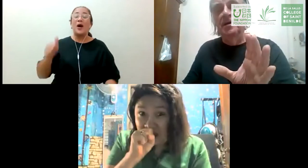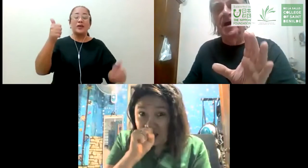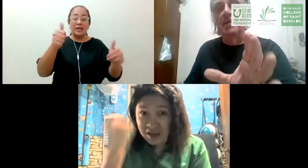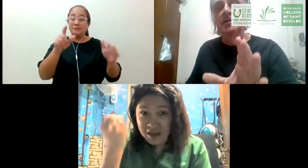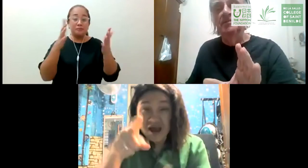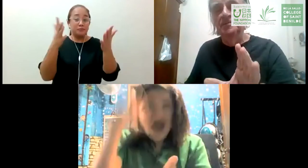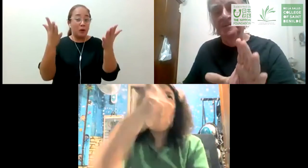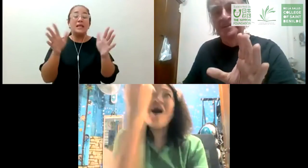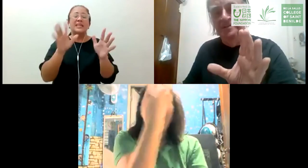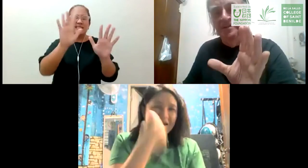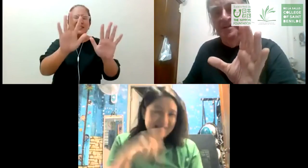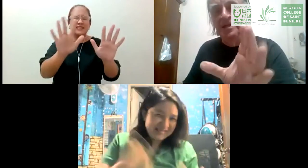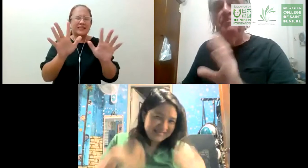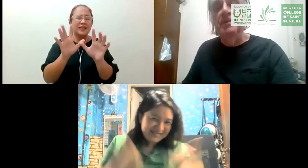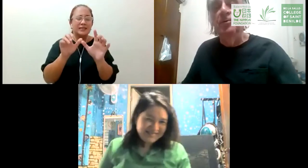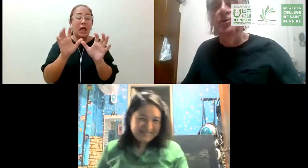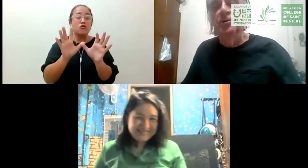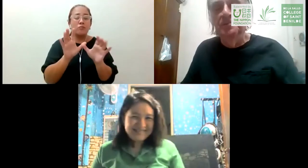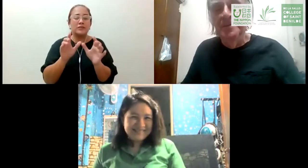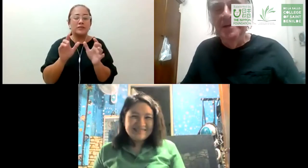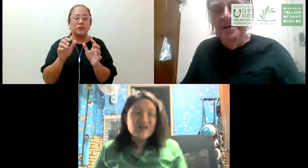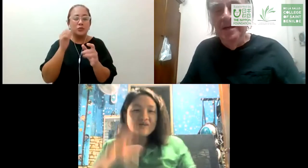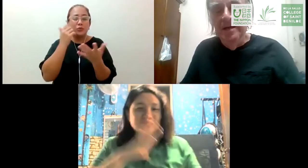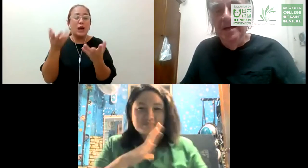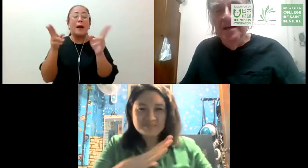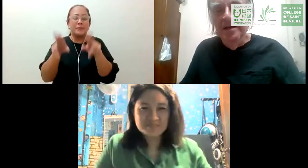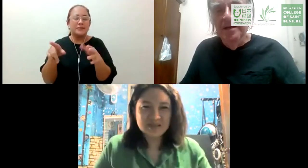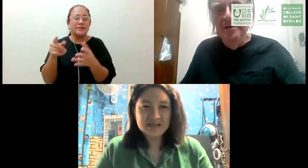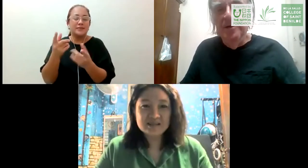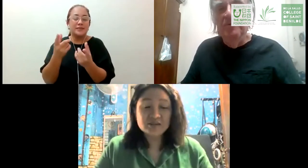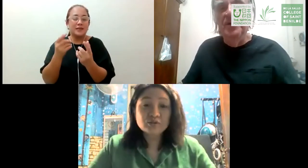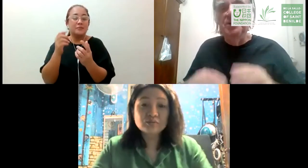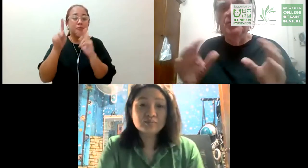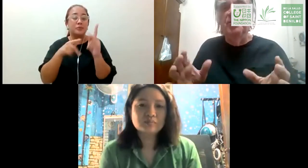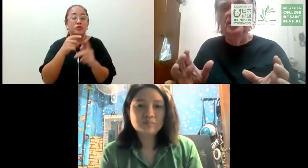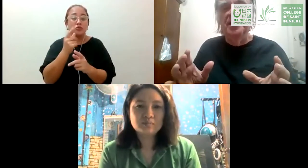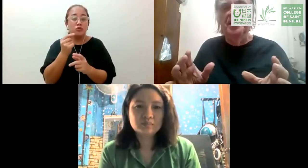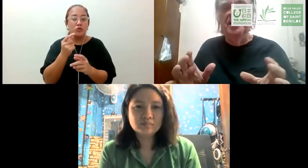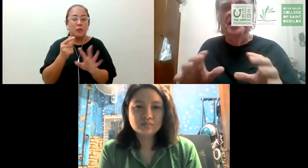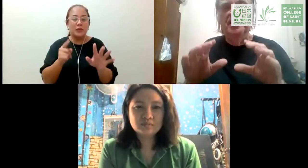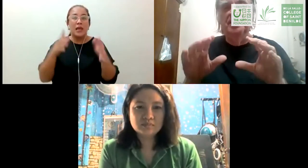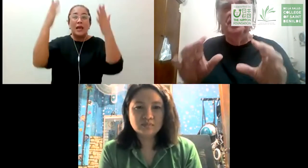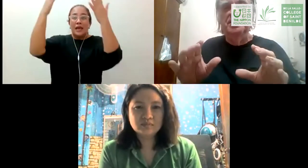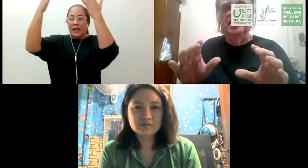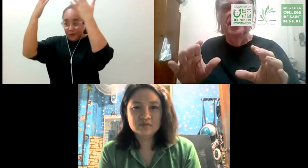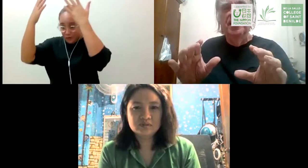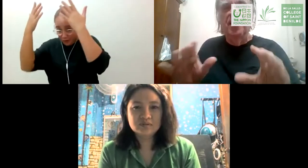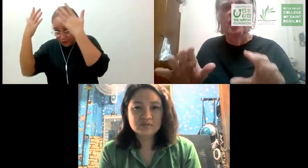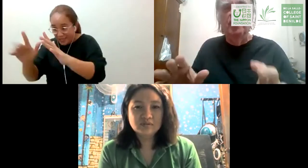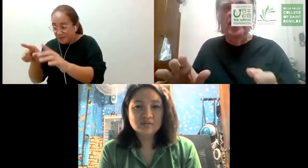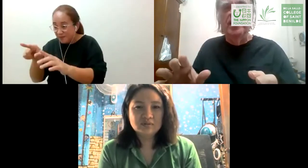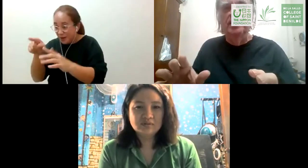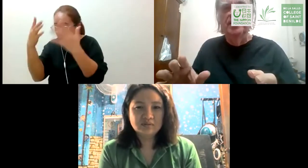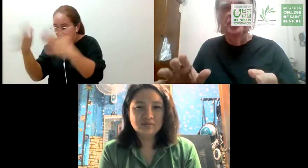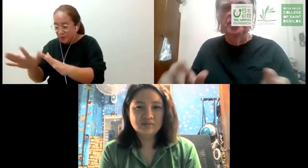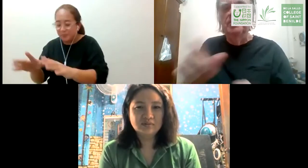very common thing that people do. You'll finish with one thing and then you'll see, oh,